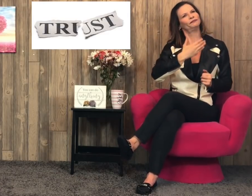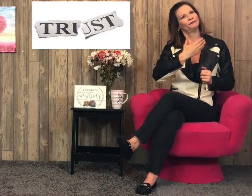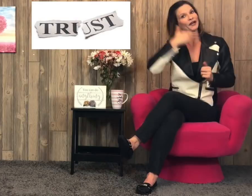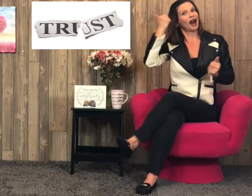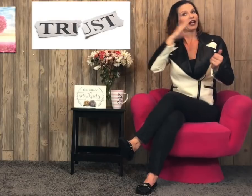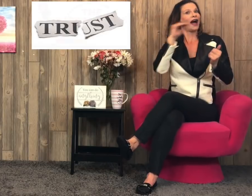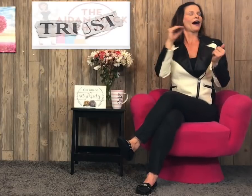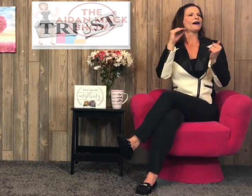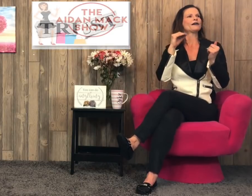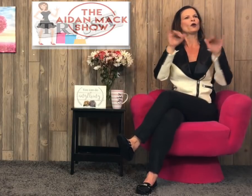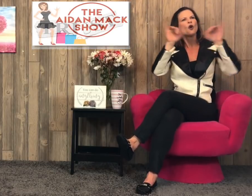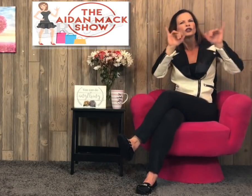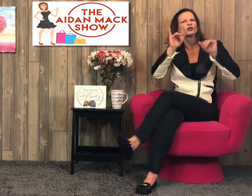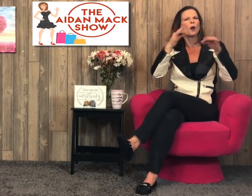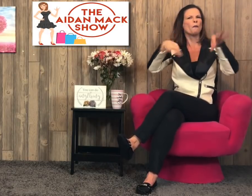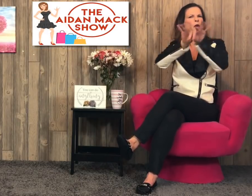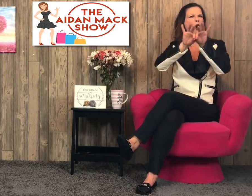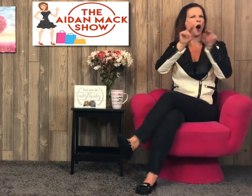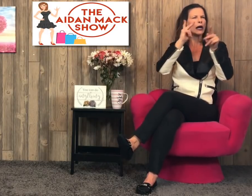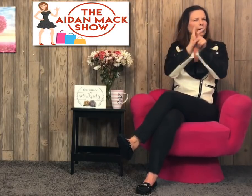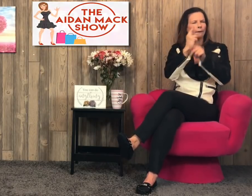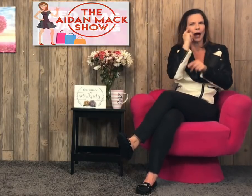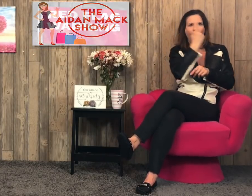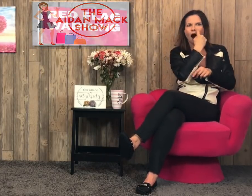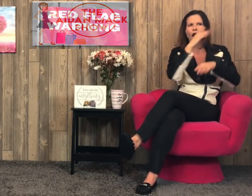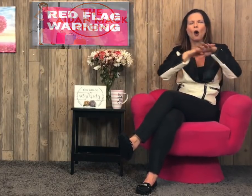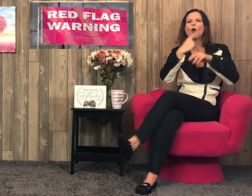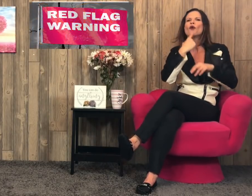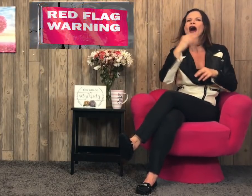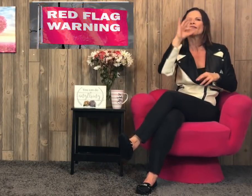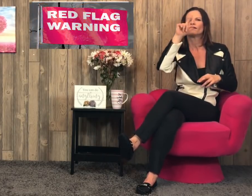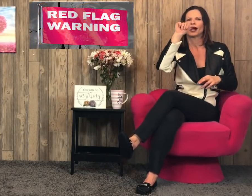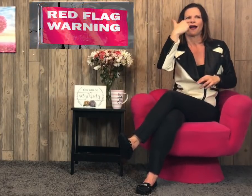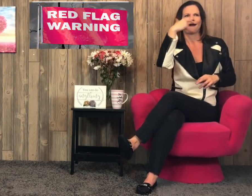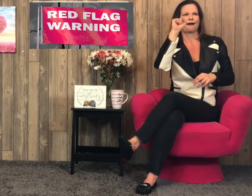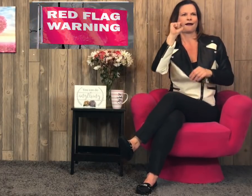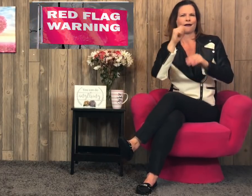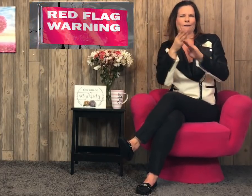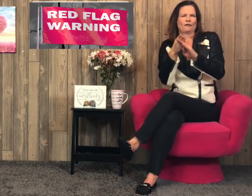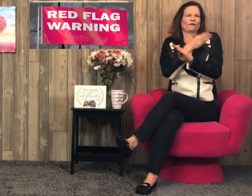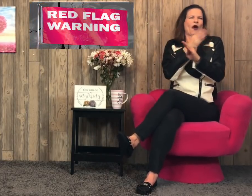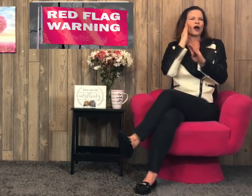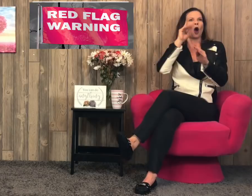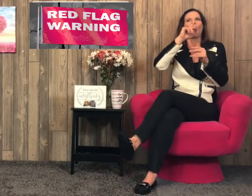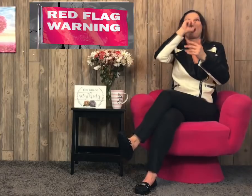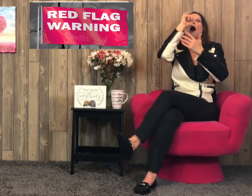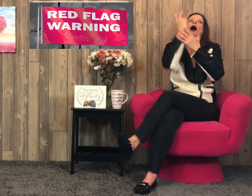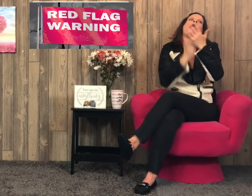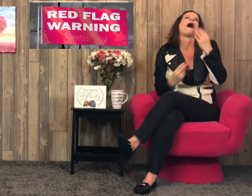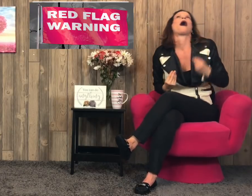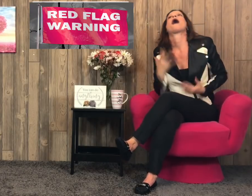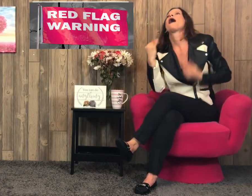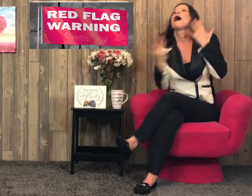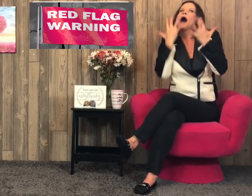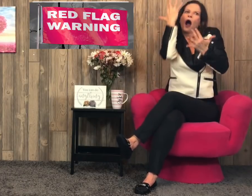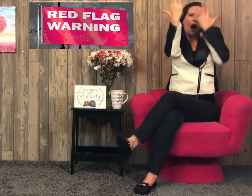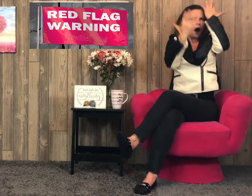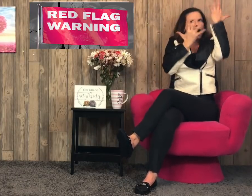better. And also keep an eye out for red flags. Sometimes we fall so hard and